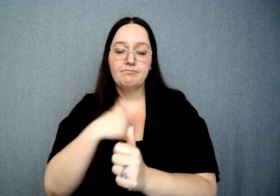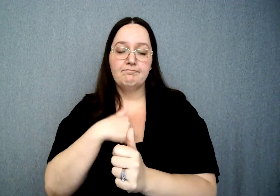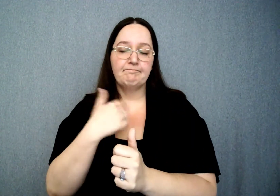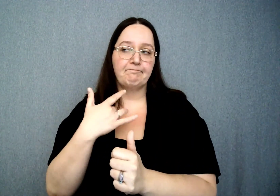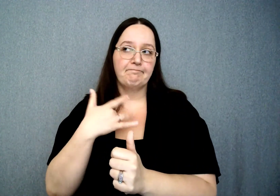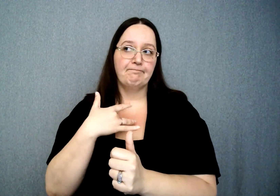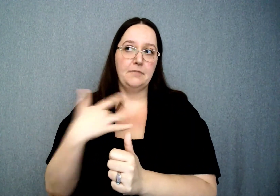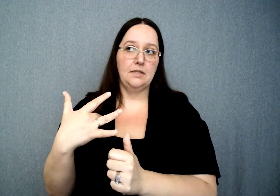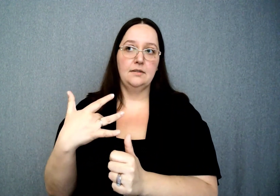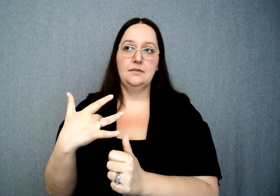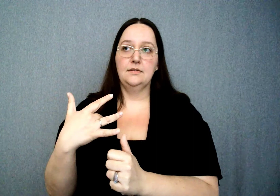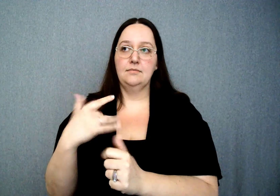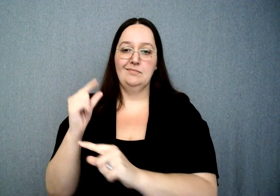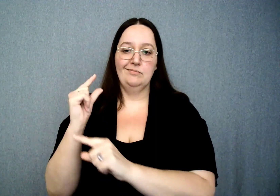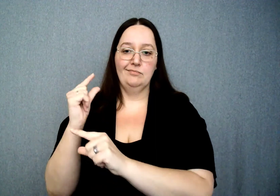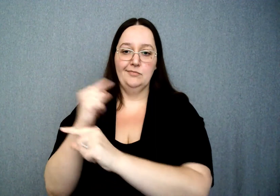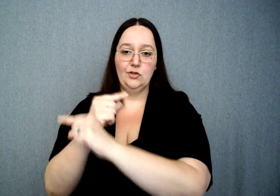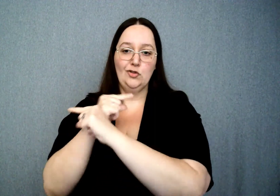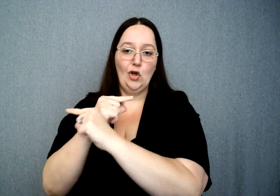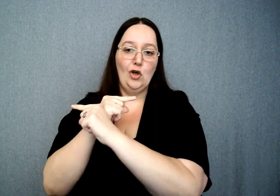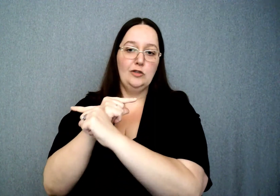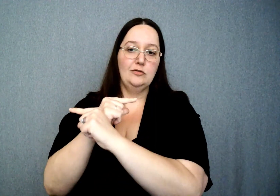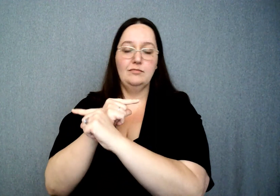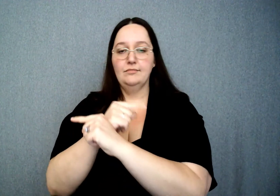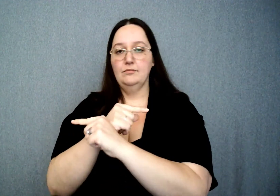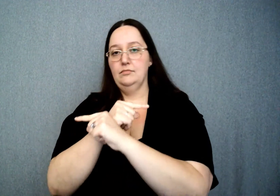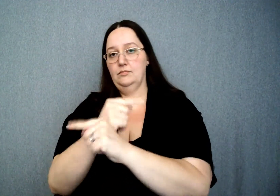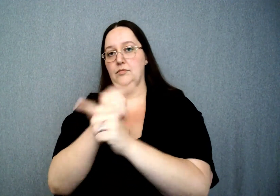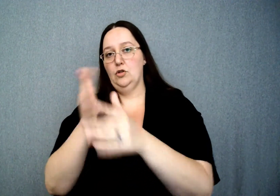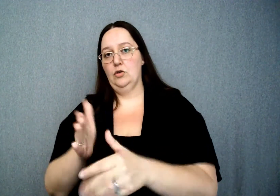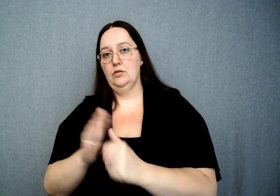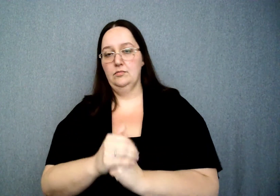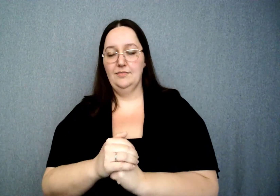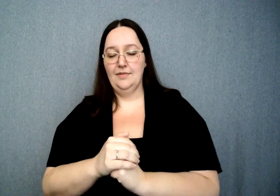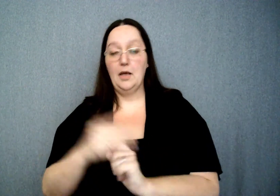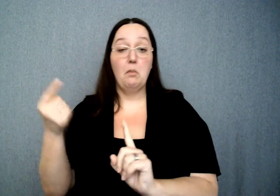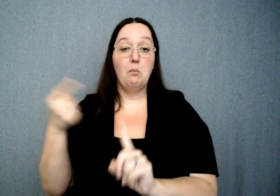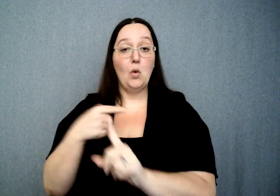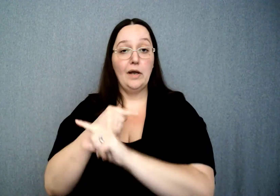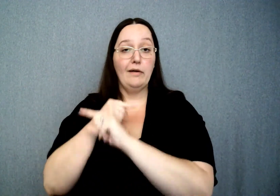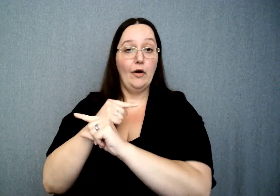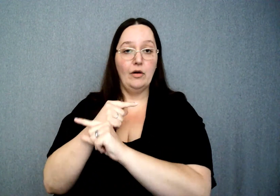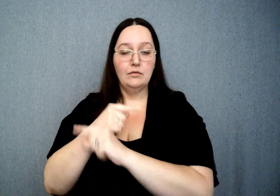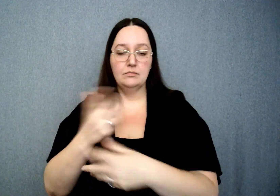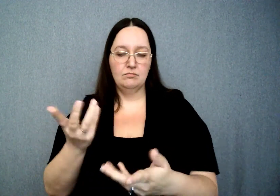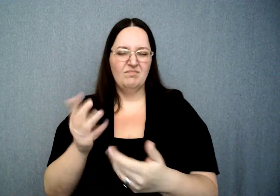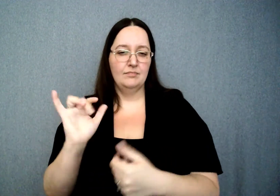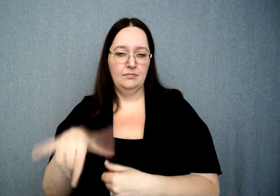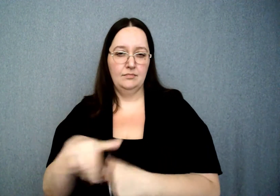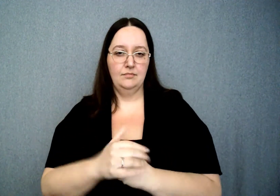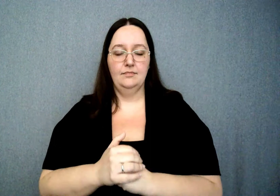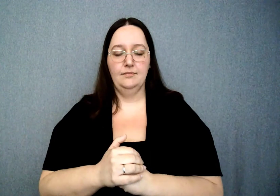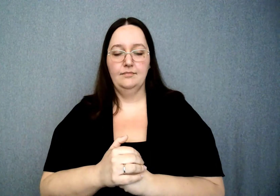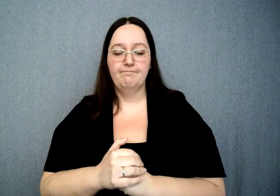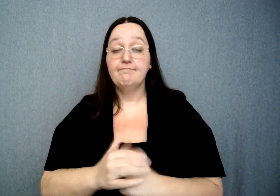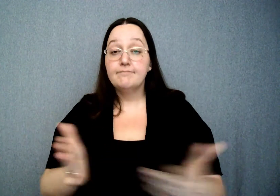However, for sports, I tend to use the G for guard, like a point guard, that kind of thing. That's just